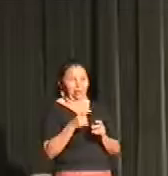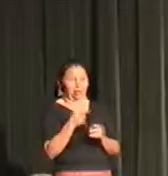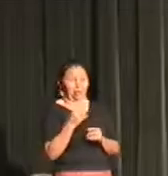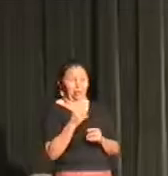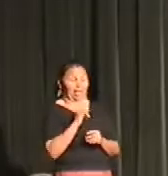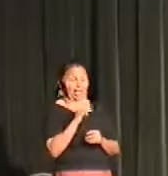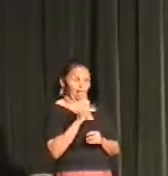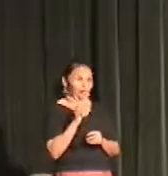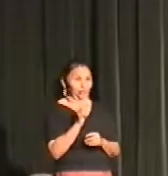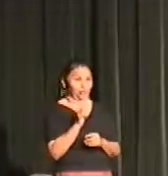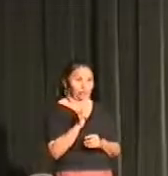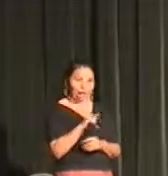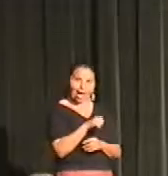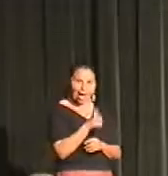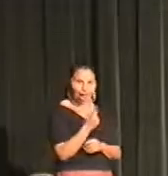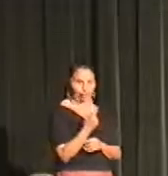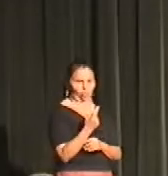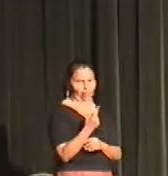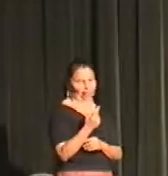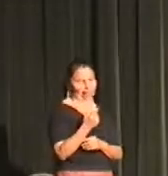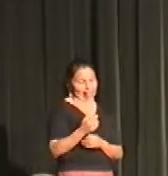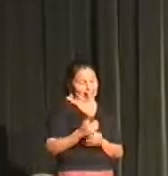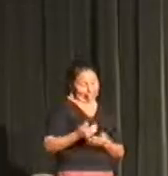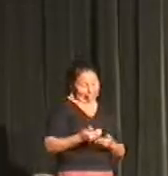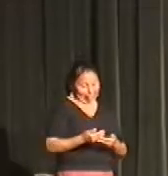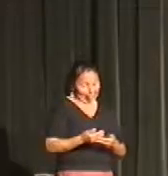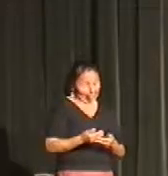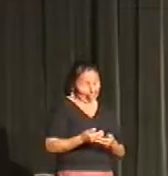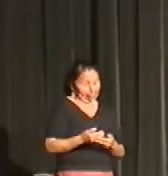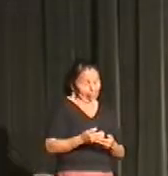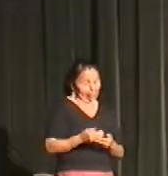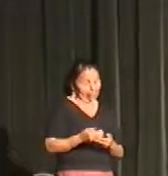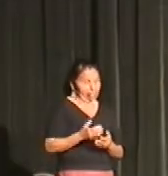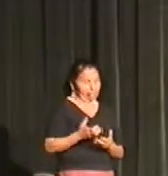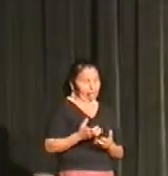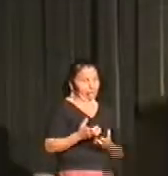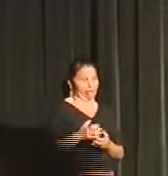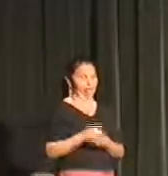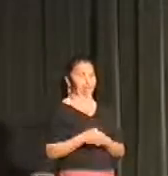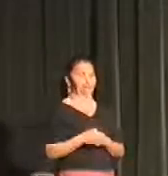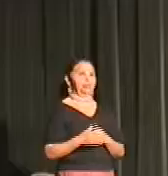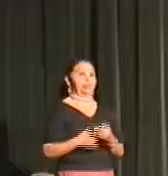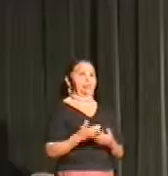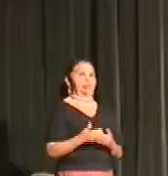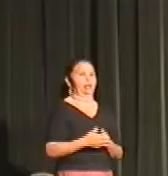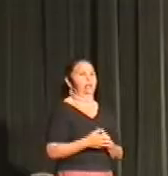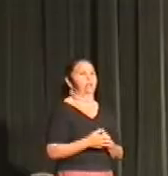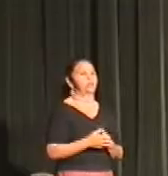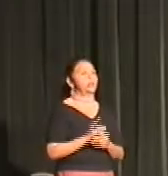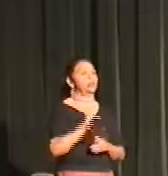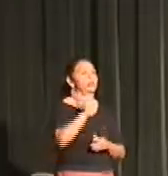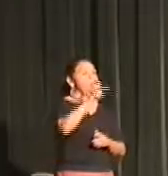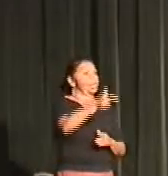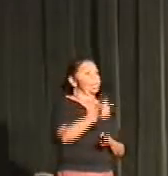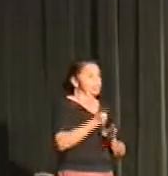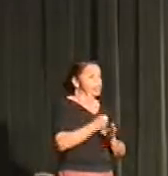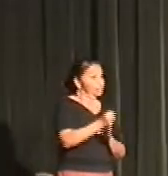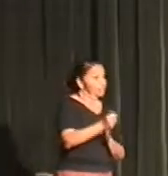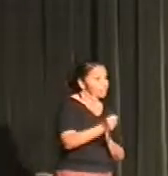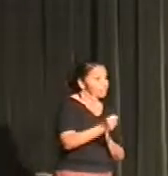to anybody, you know. And yet, you know, later on in my sobriety, you know, I got